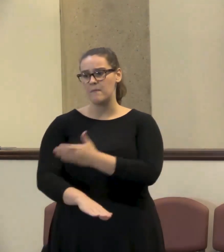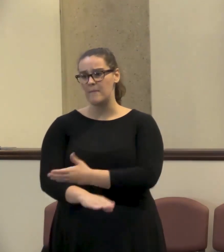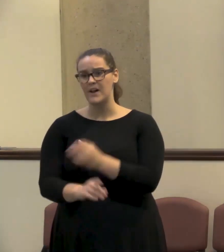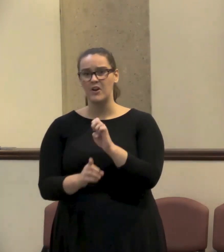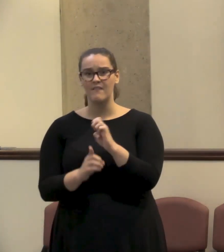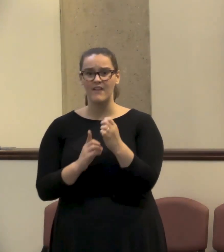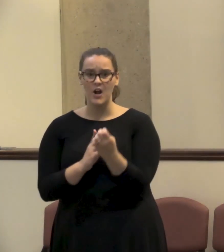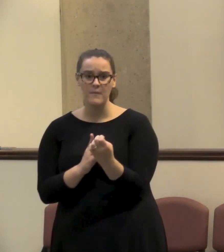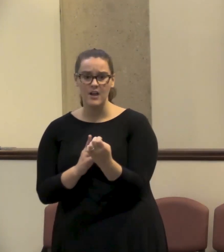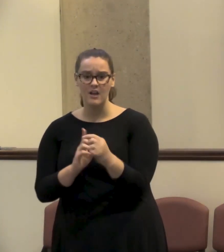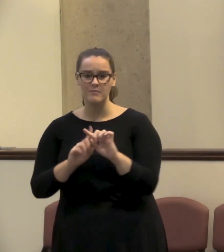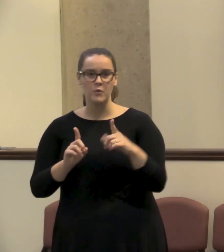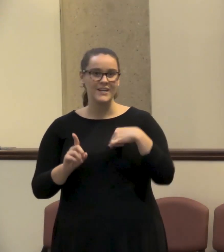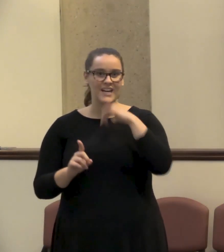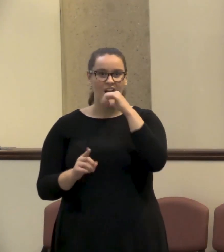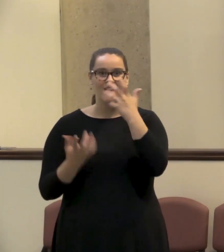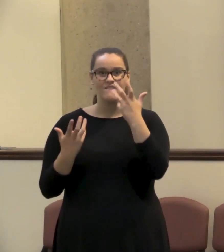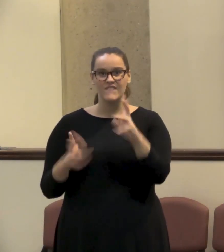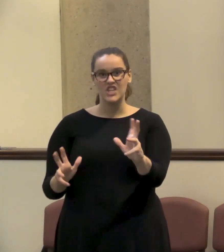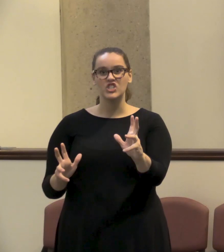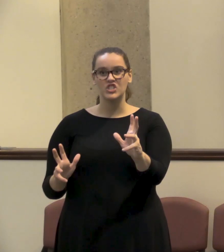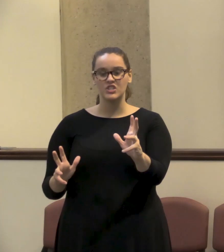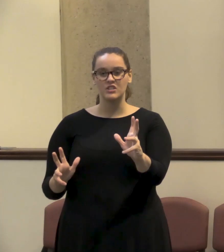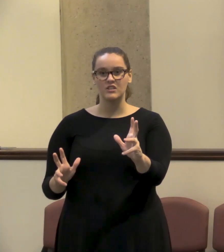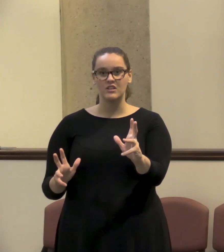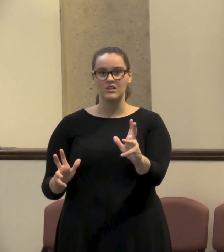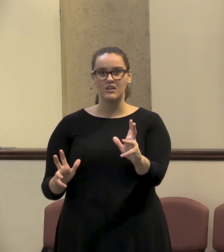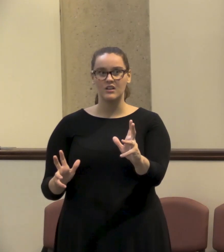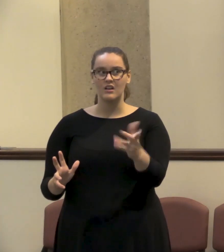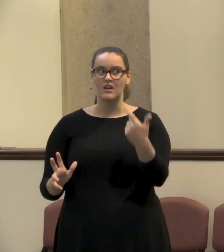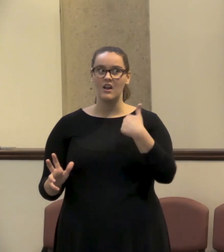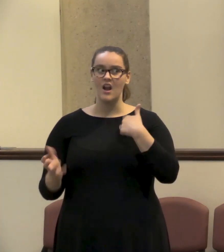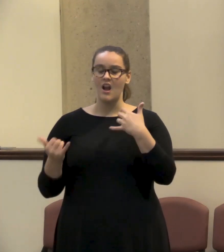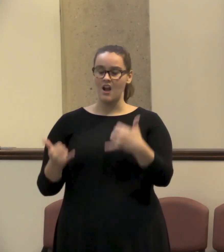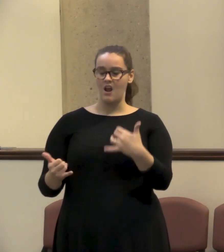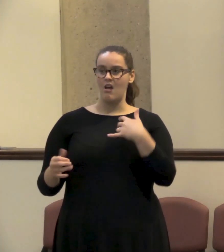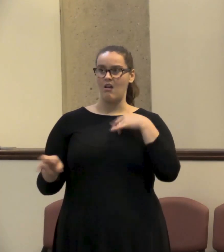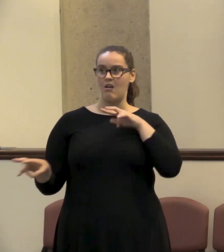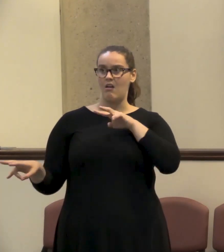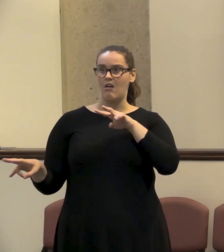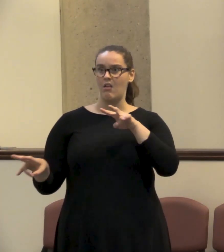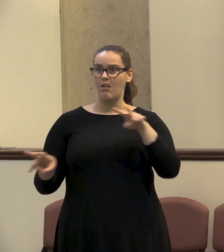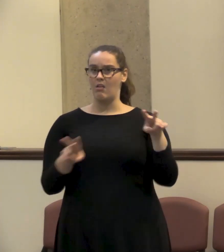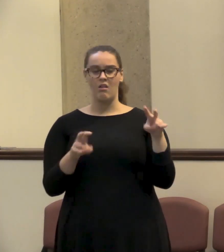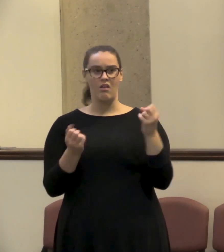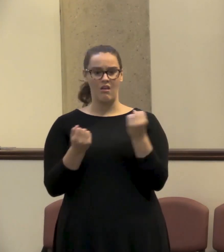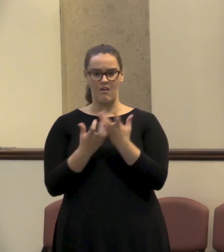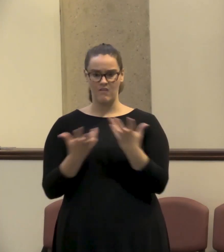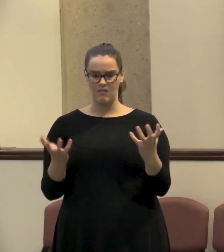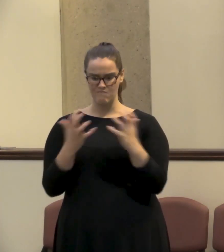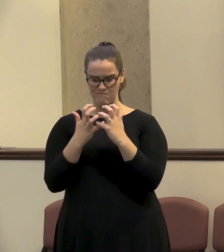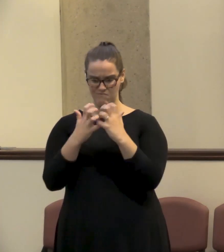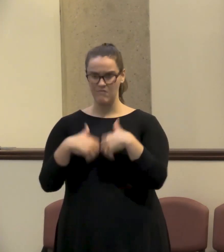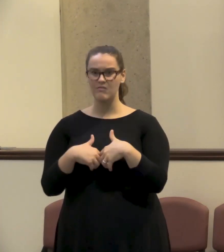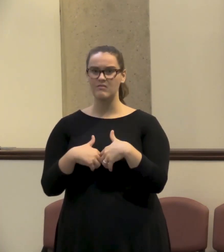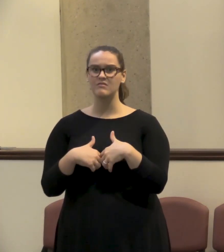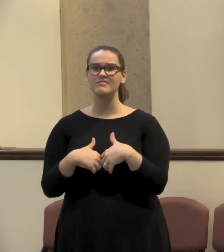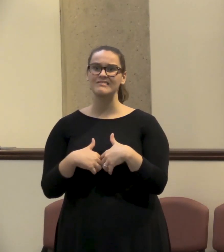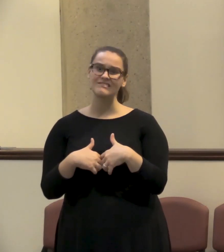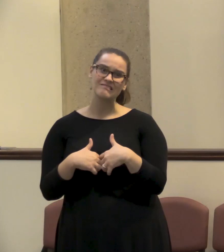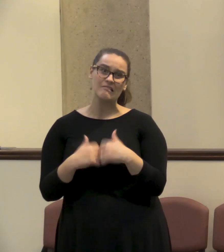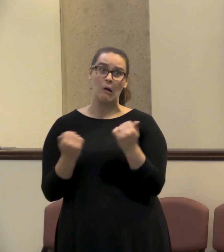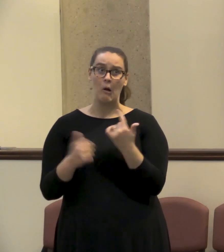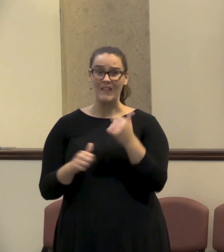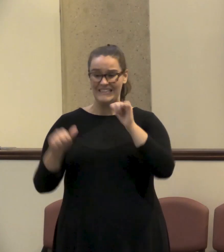it. And now we are watching this place melt down. All the scientists were right and wrong at the